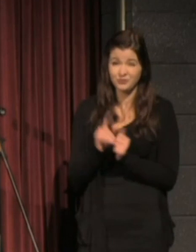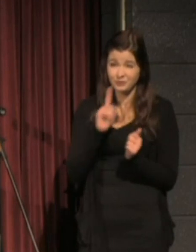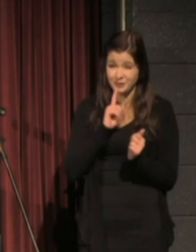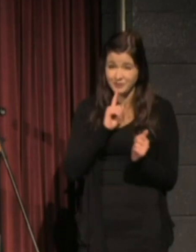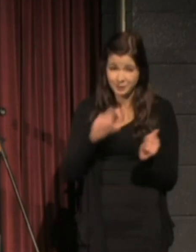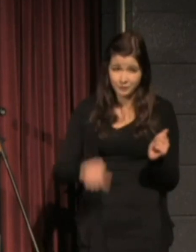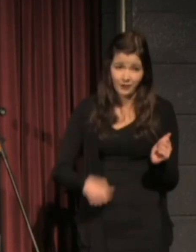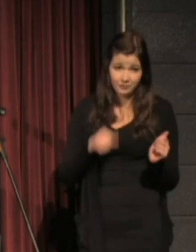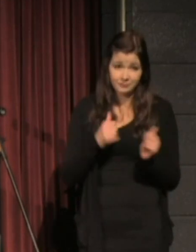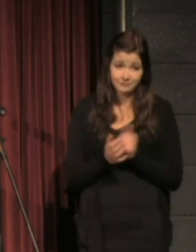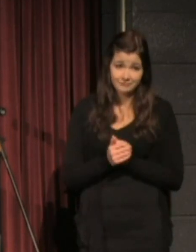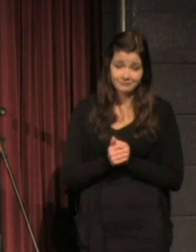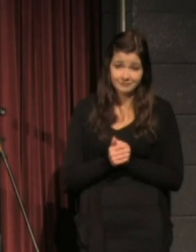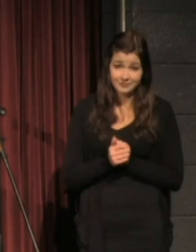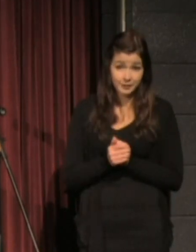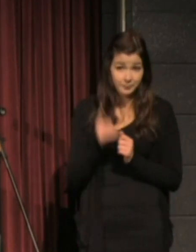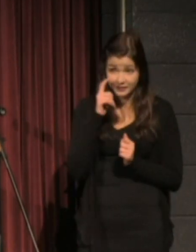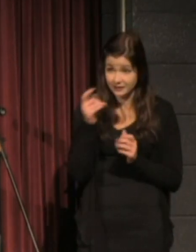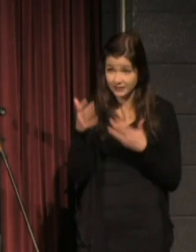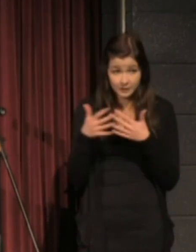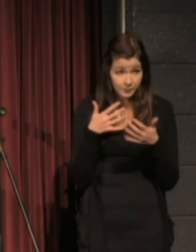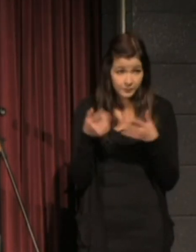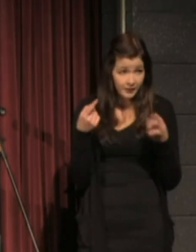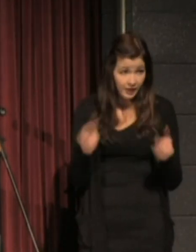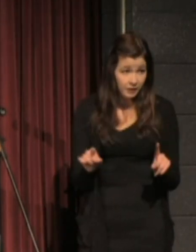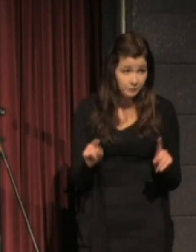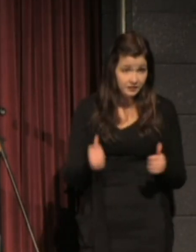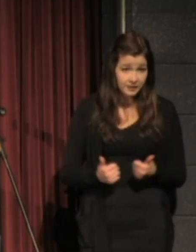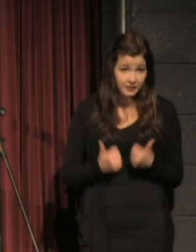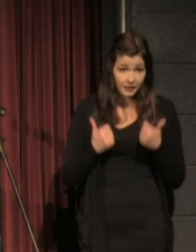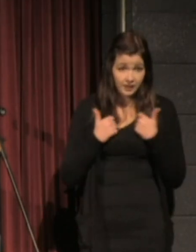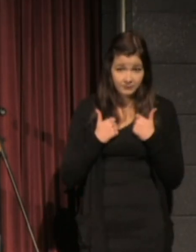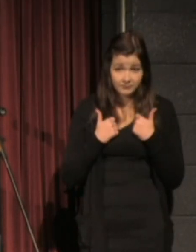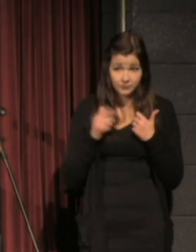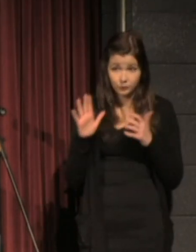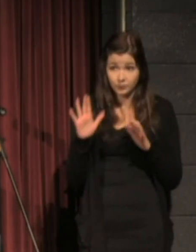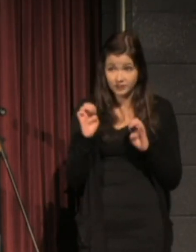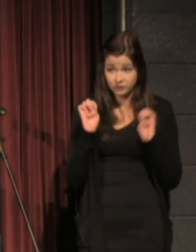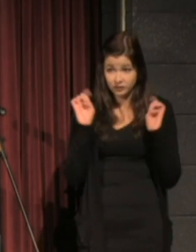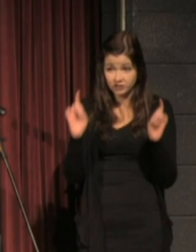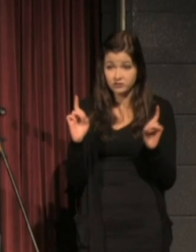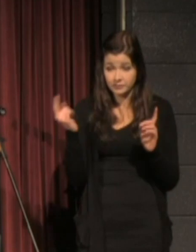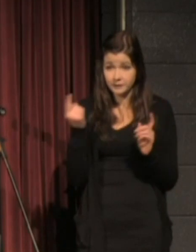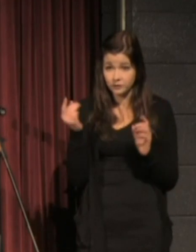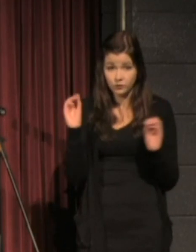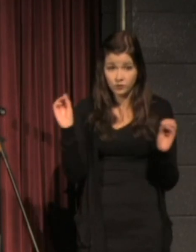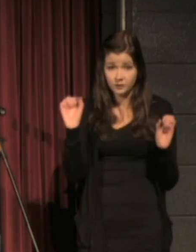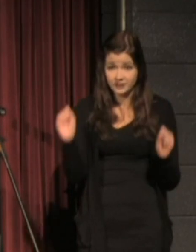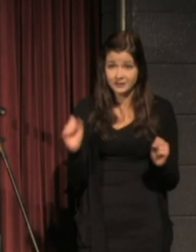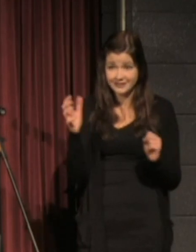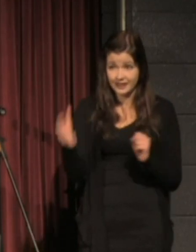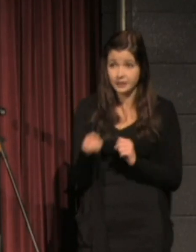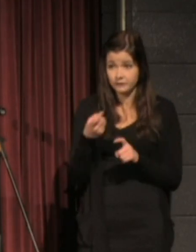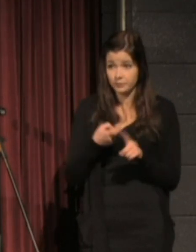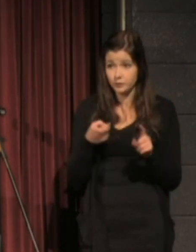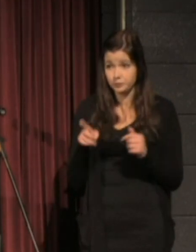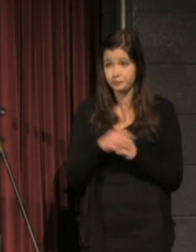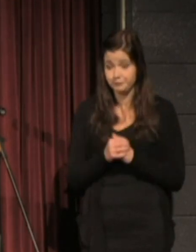very proud of. Because no matter what happens in life, your education is something nobody can ever take away from